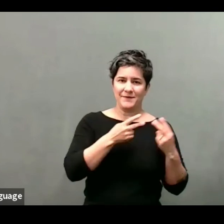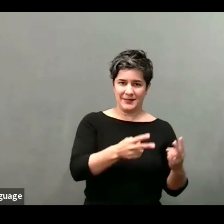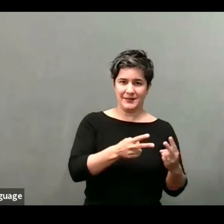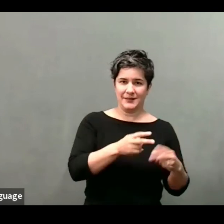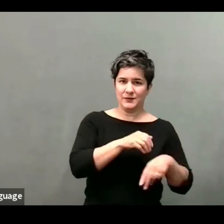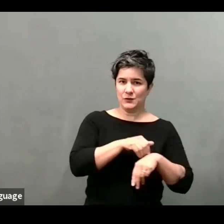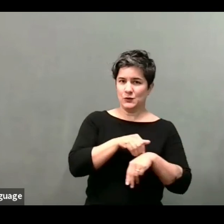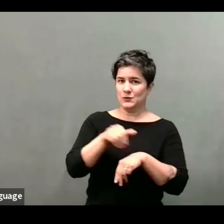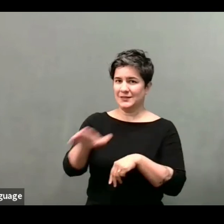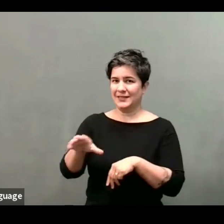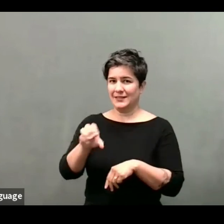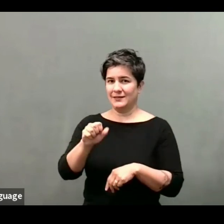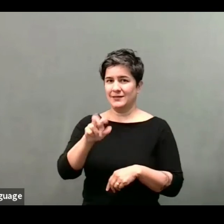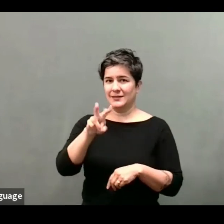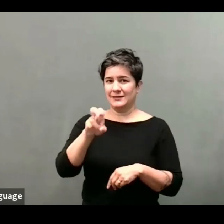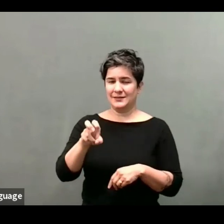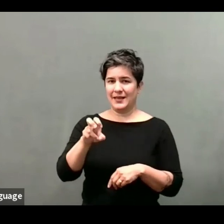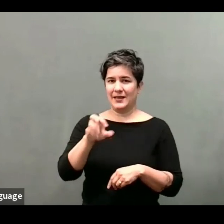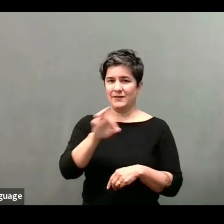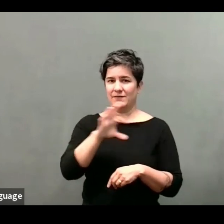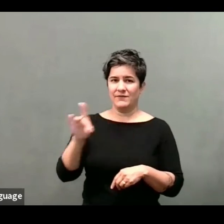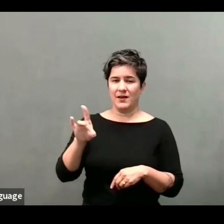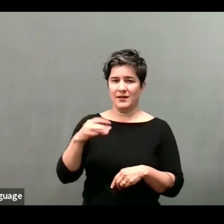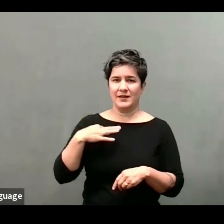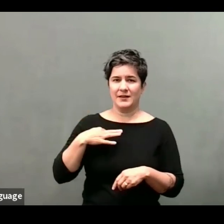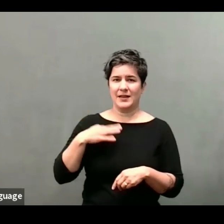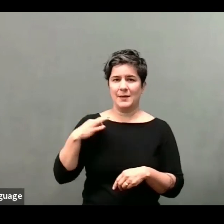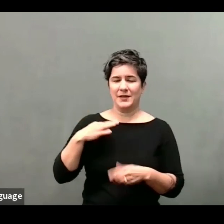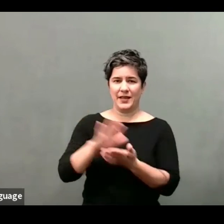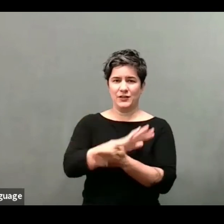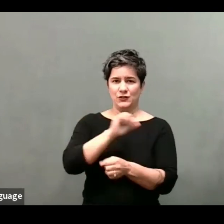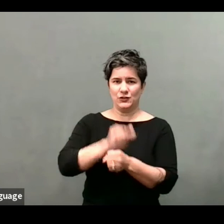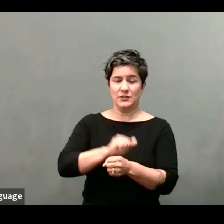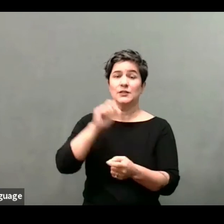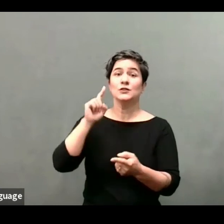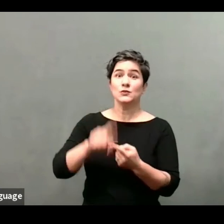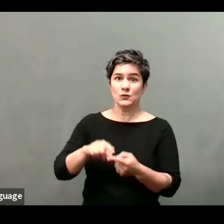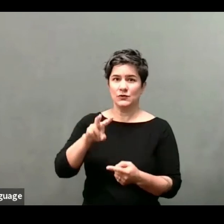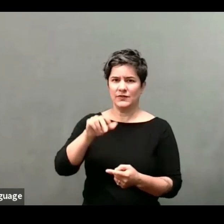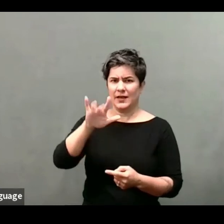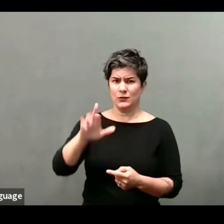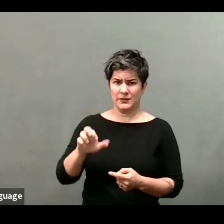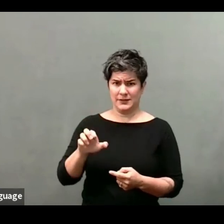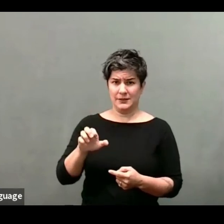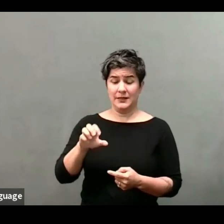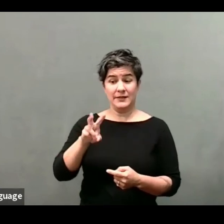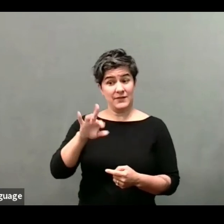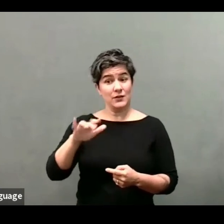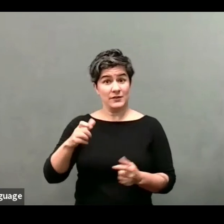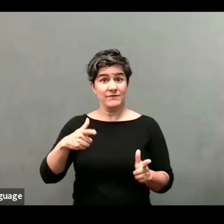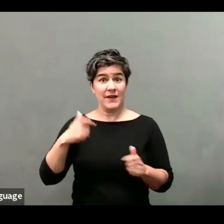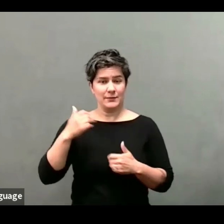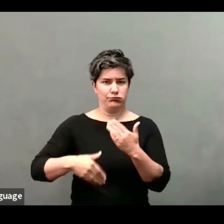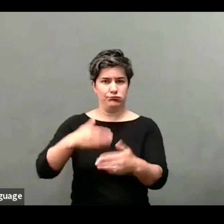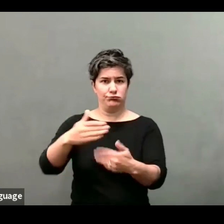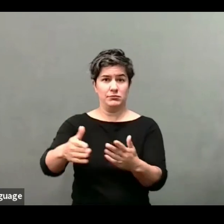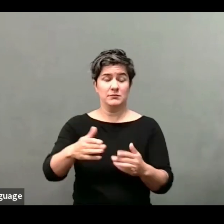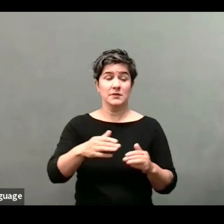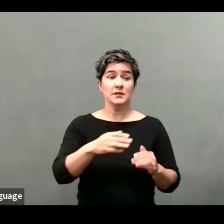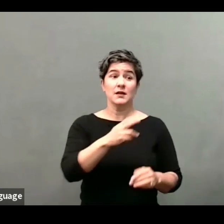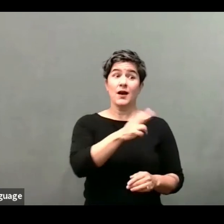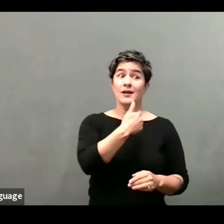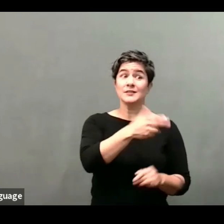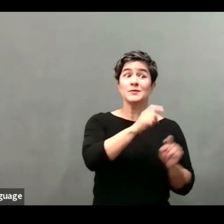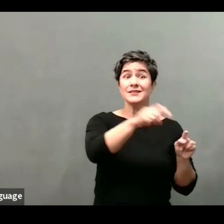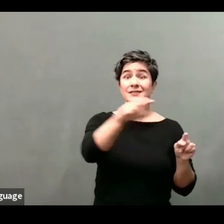send in the Save Fund application to Valerie. And she then turns it around pretty quickly. But the hospitals, some are really